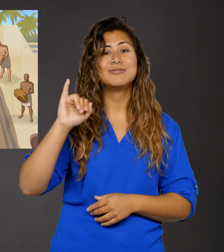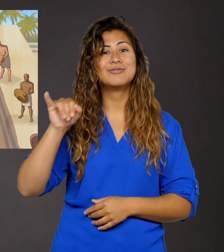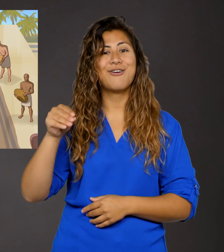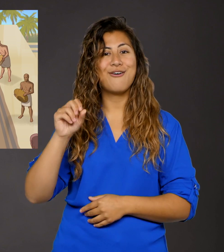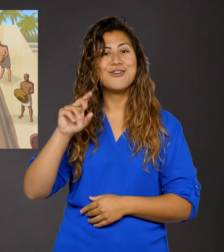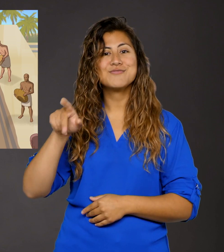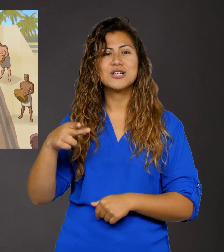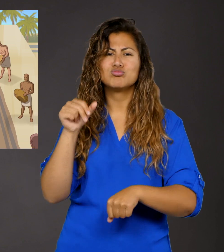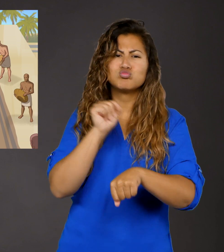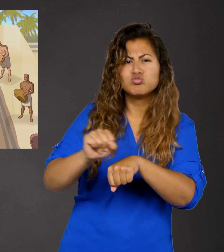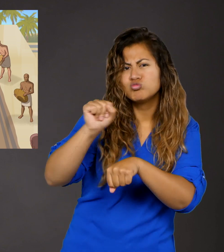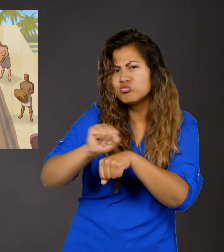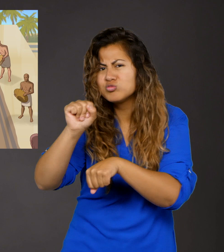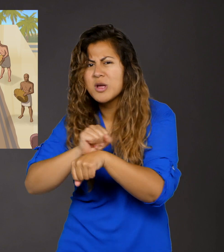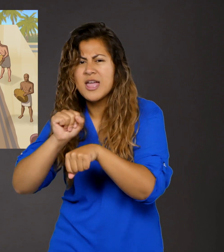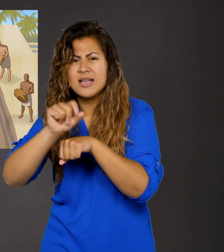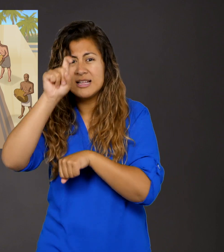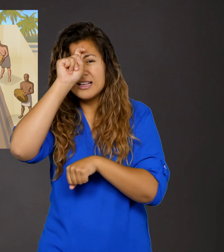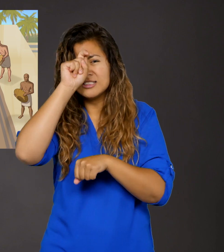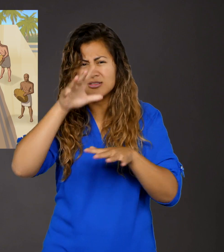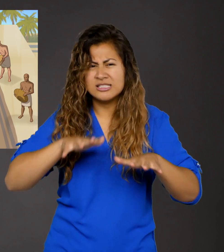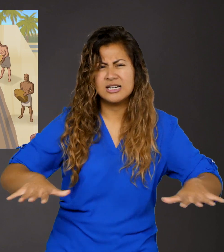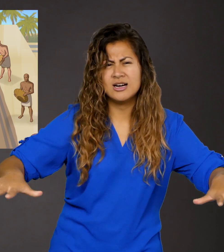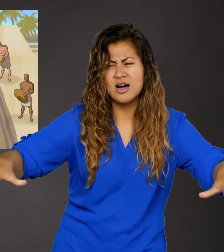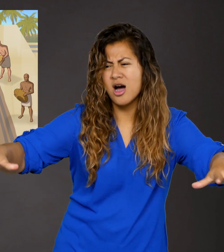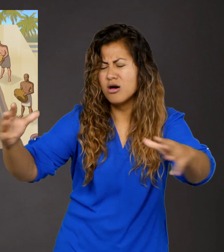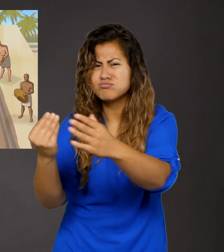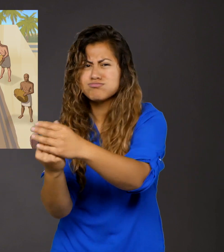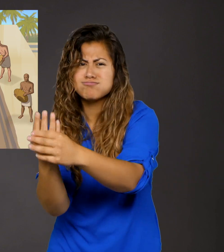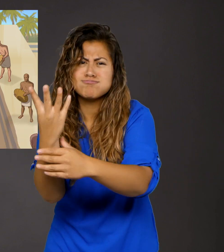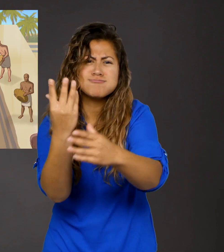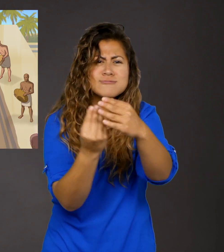7 years, Joseph helped Egypt store extra food.